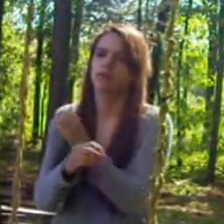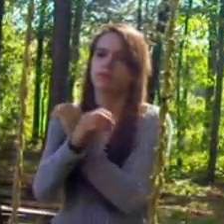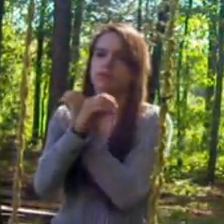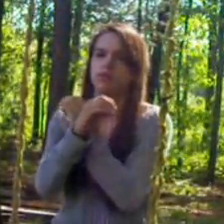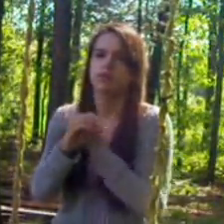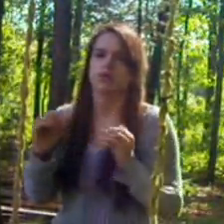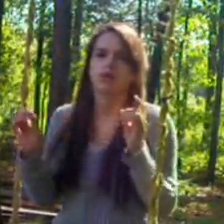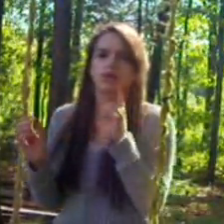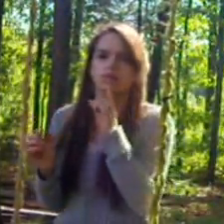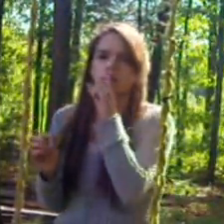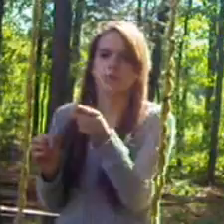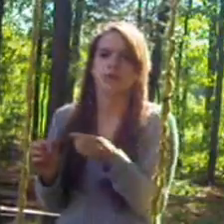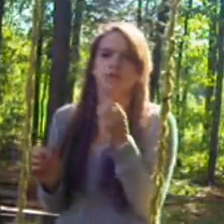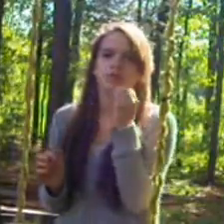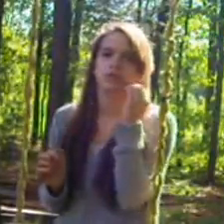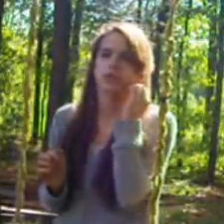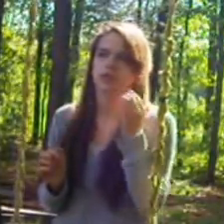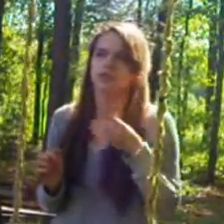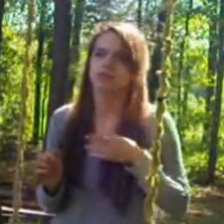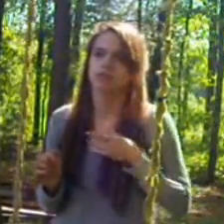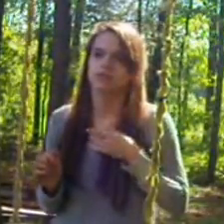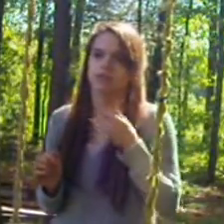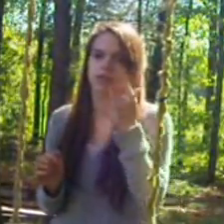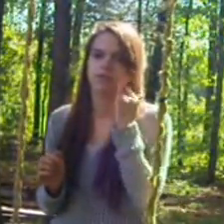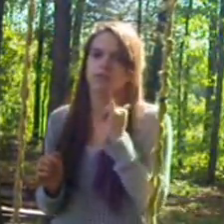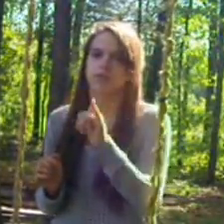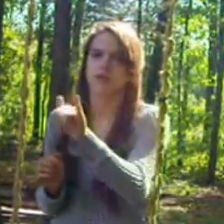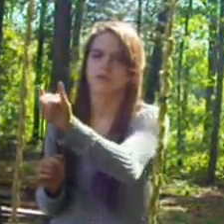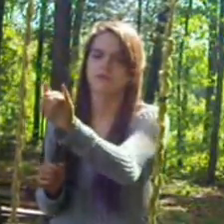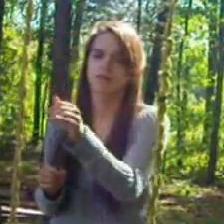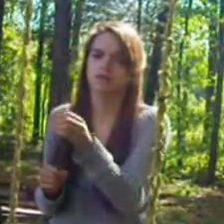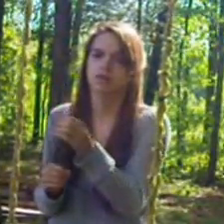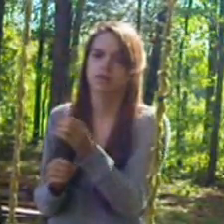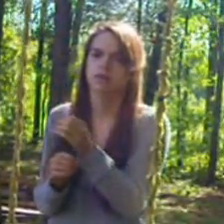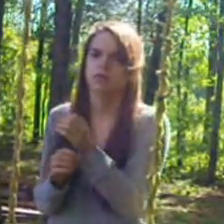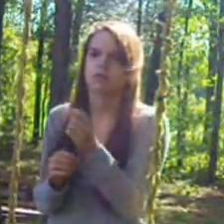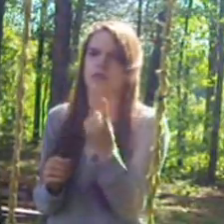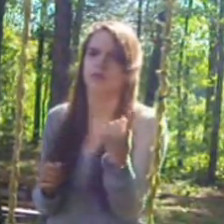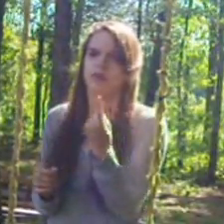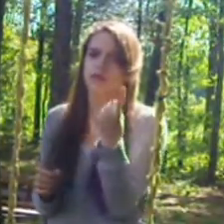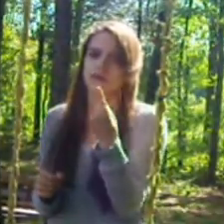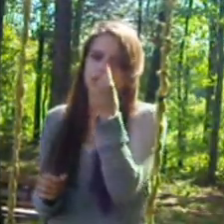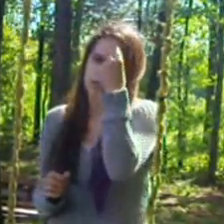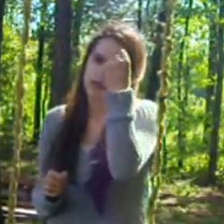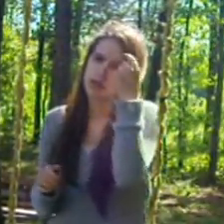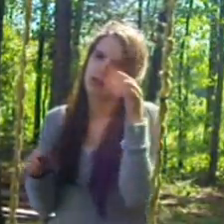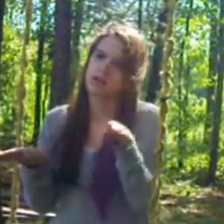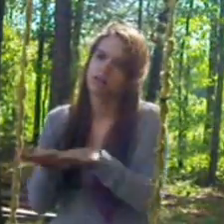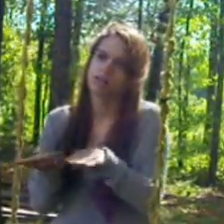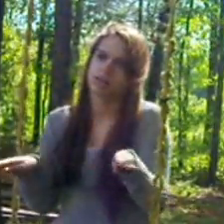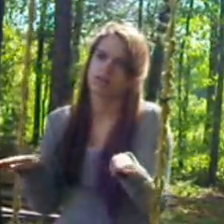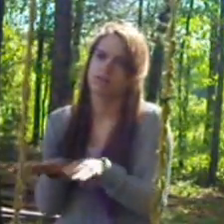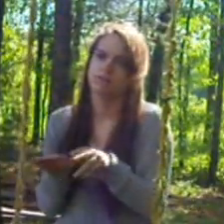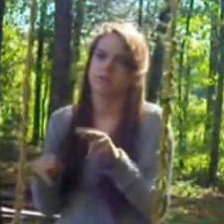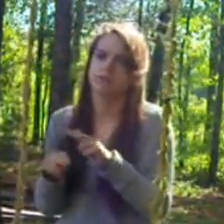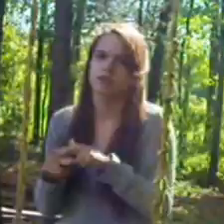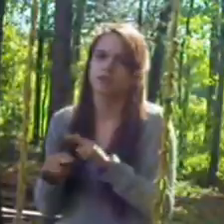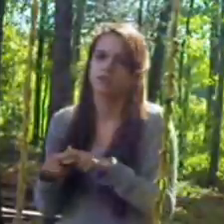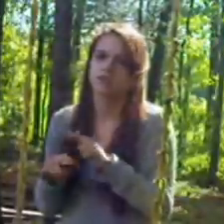Like but no one Ever tells you that Forever Feels Like Home Sitting Inside